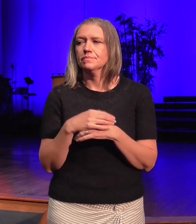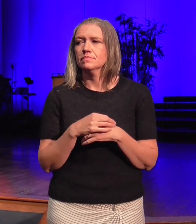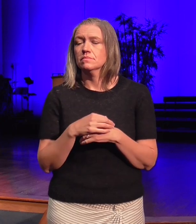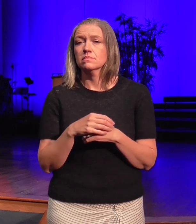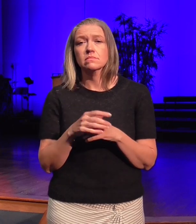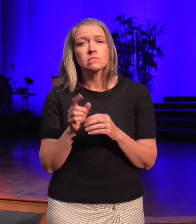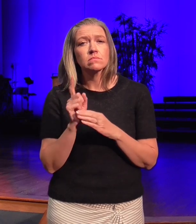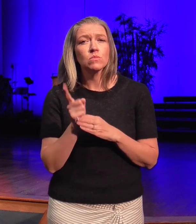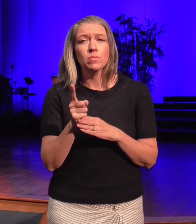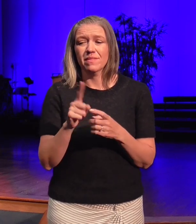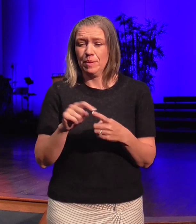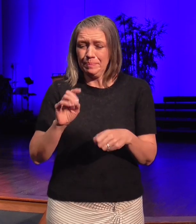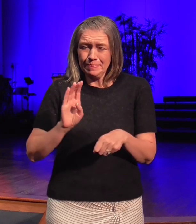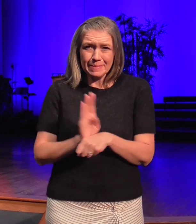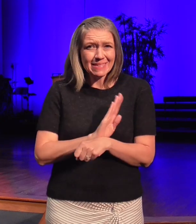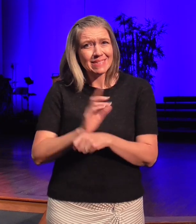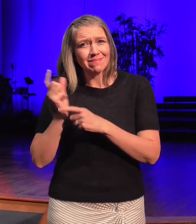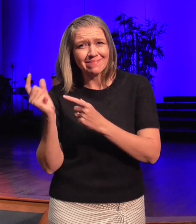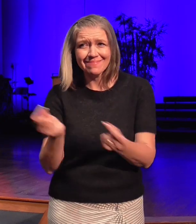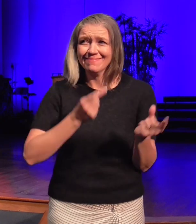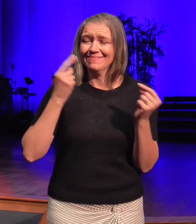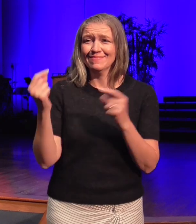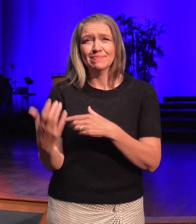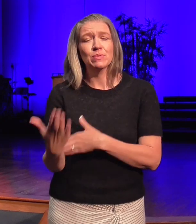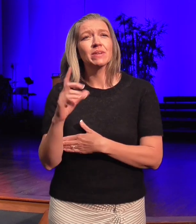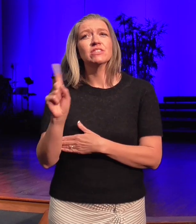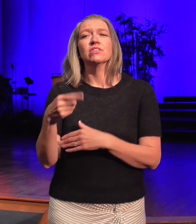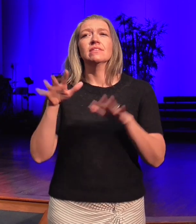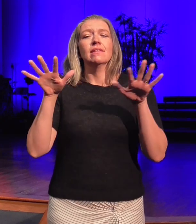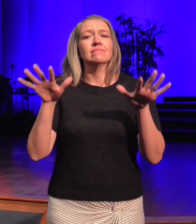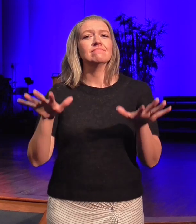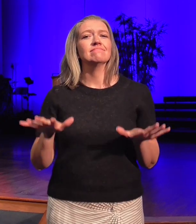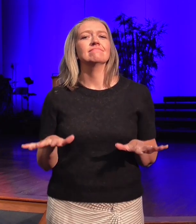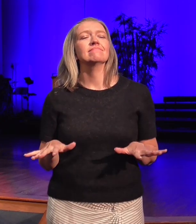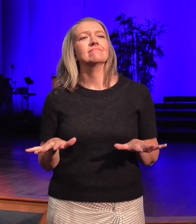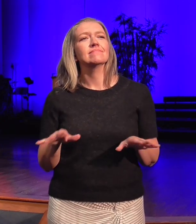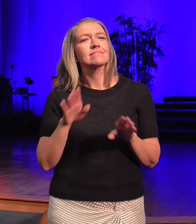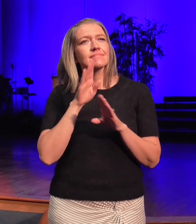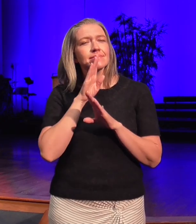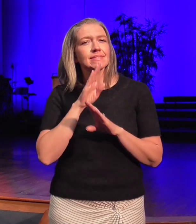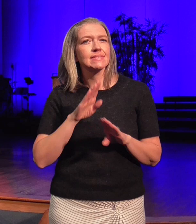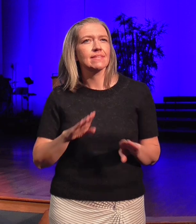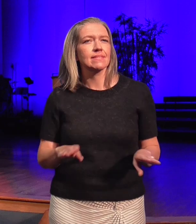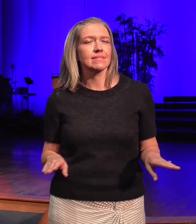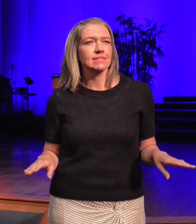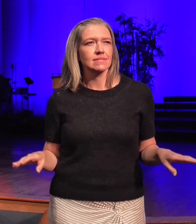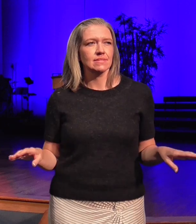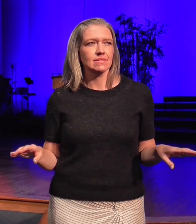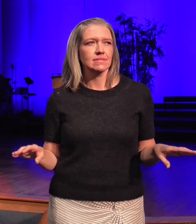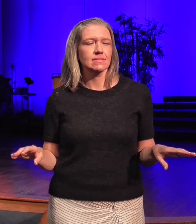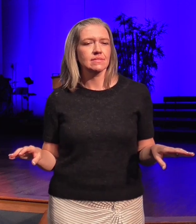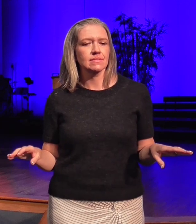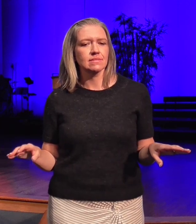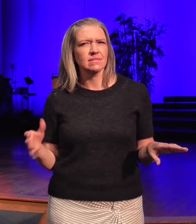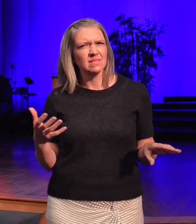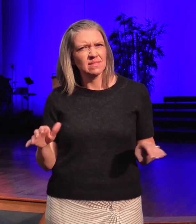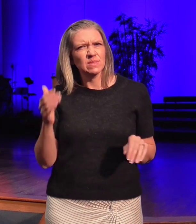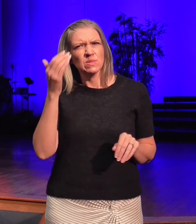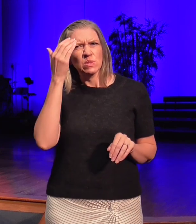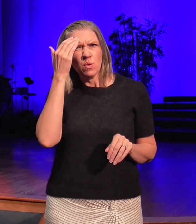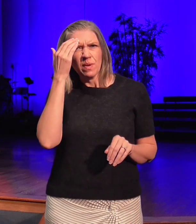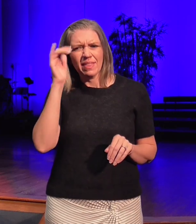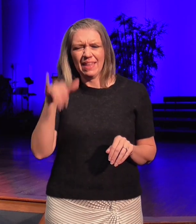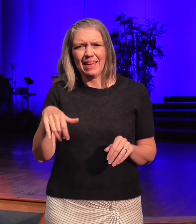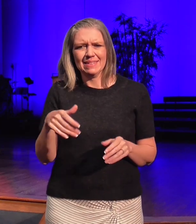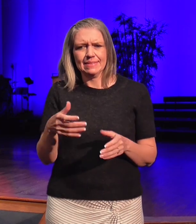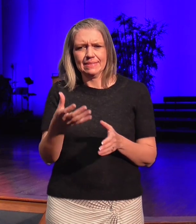our busy mornings and just be in that stillness and that silence, knowing that it's that gap